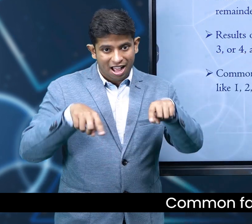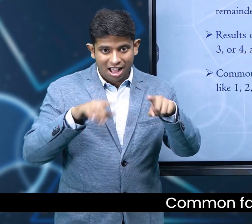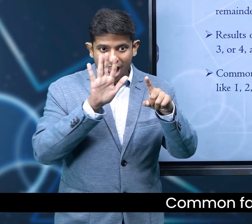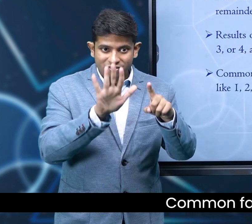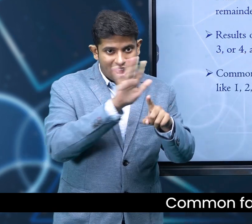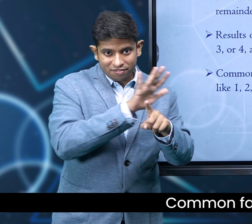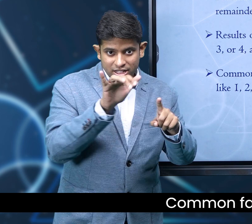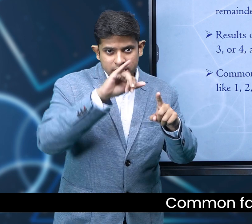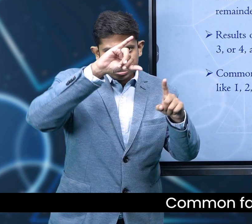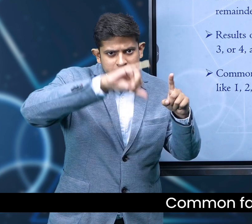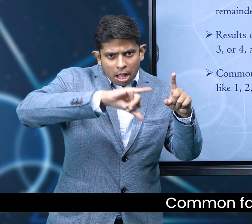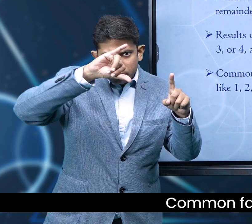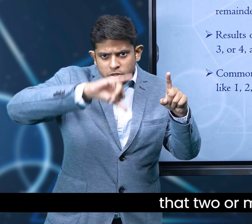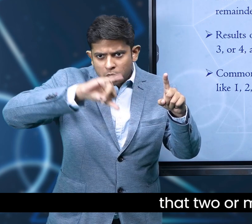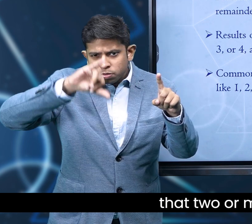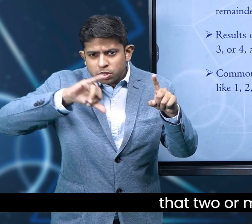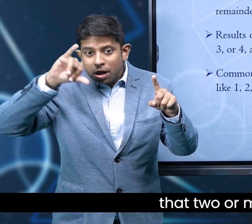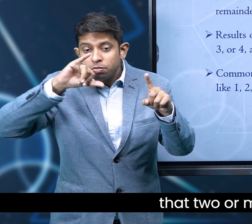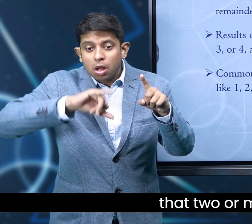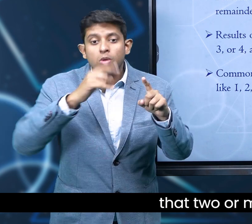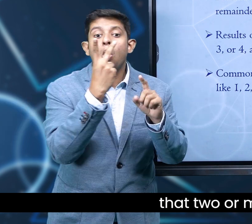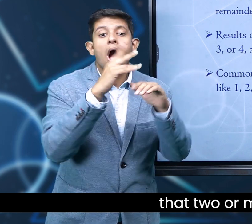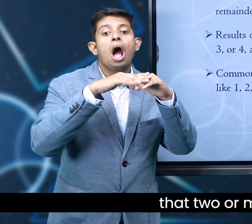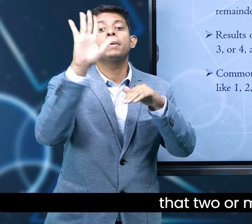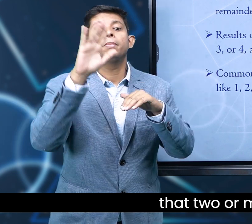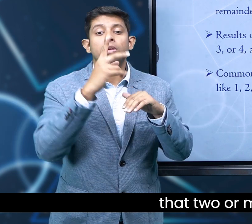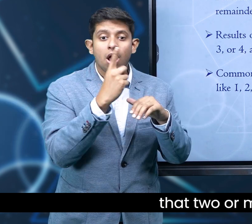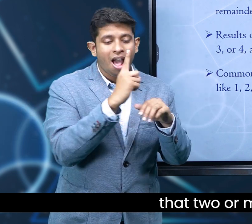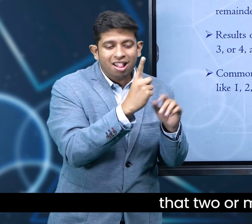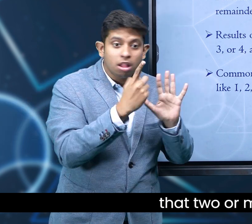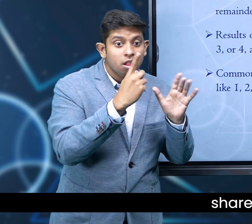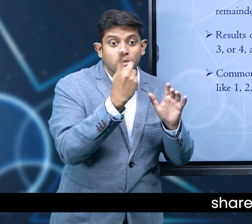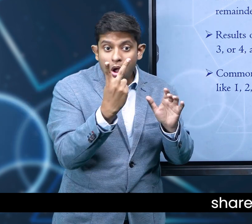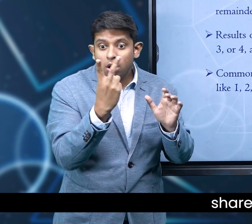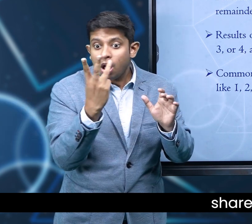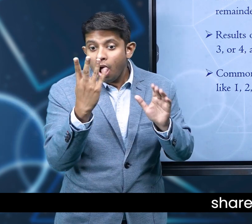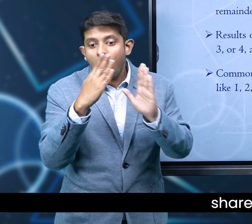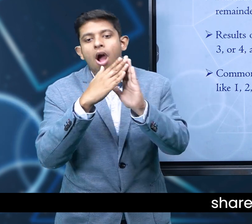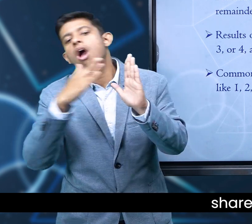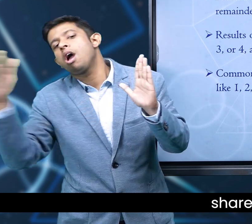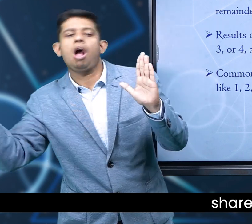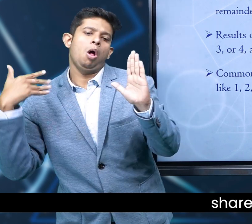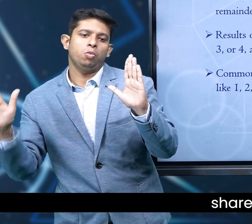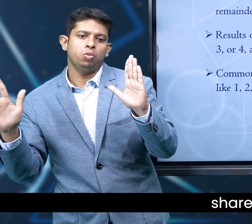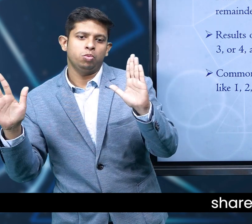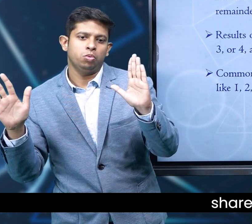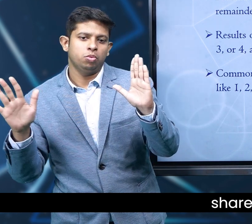Common factors are numbers that two or more given numbers share like 1, 2 or 3.